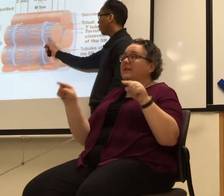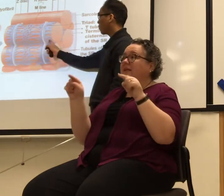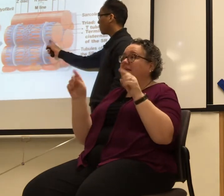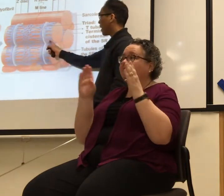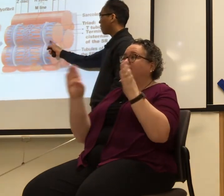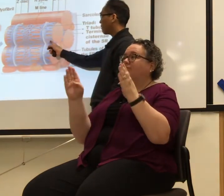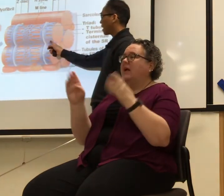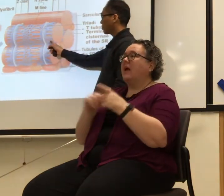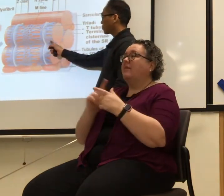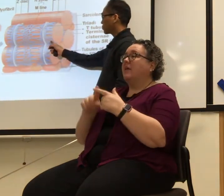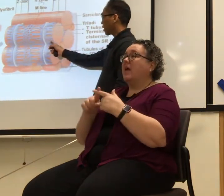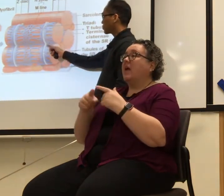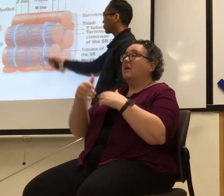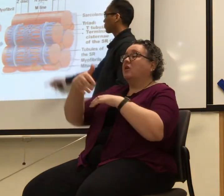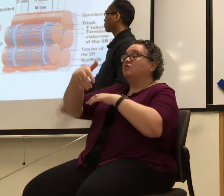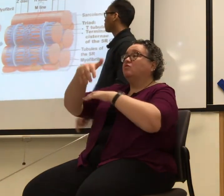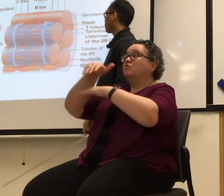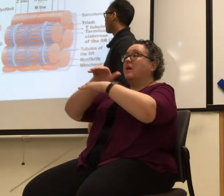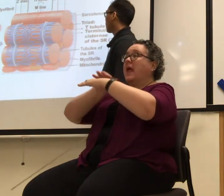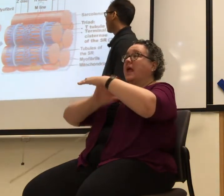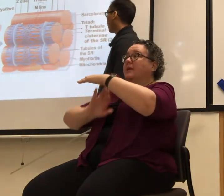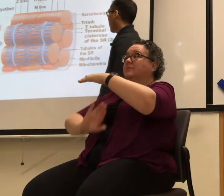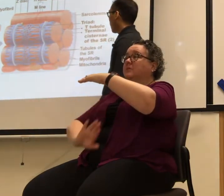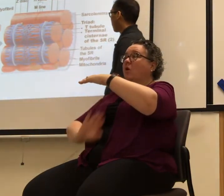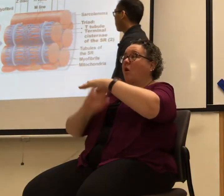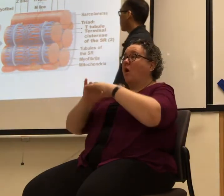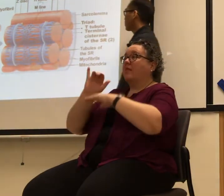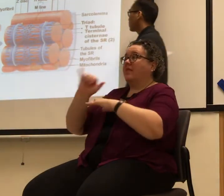draped over the myofibril structure